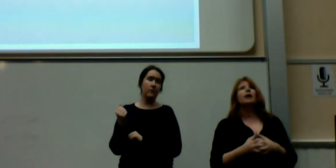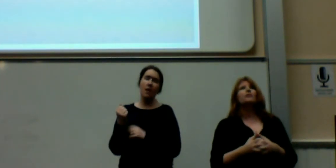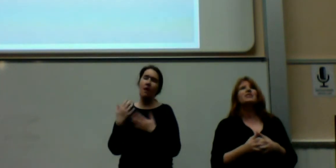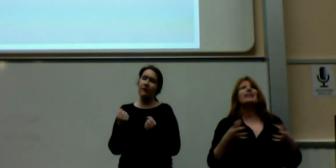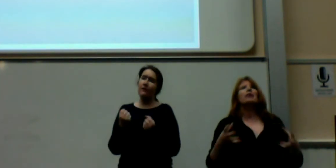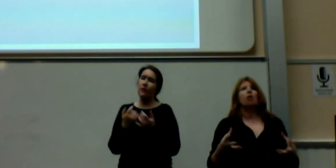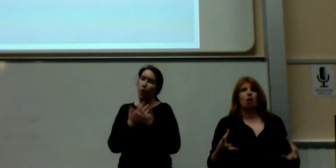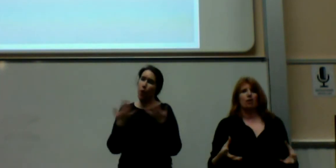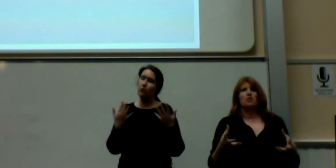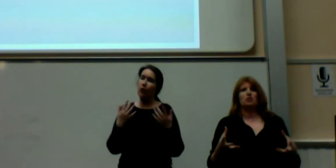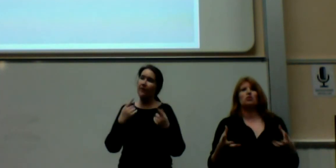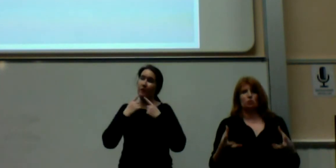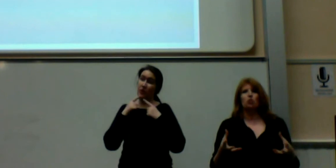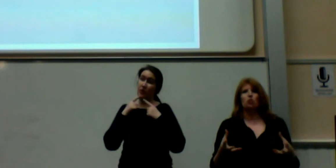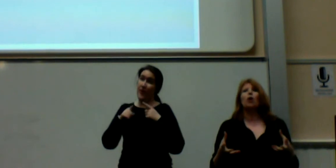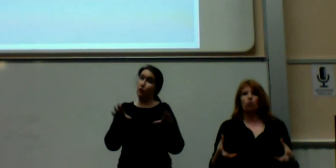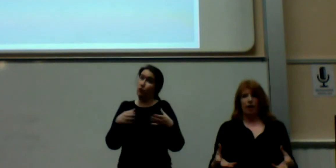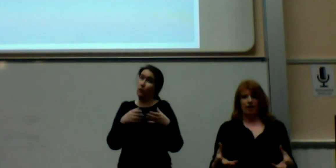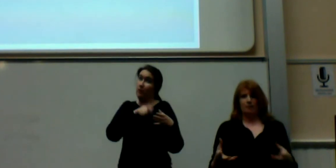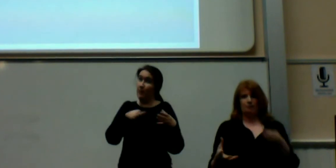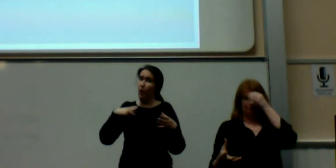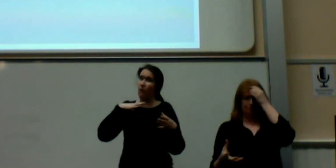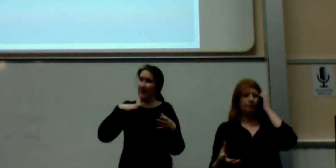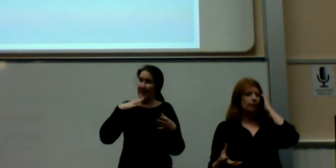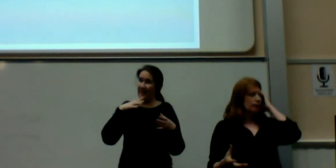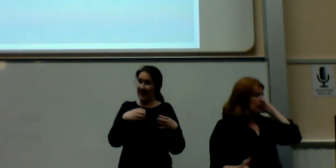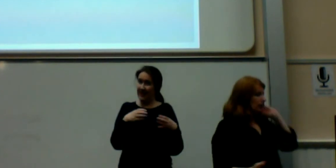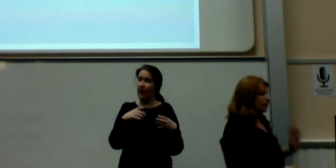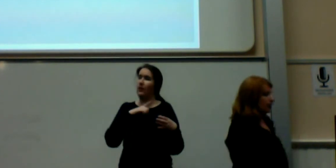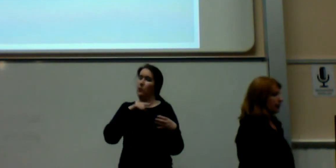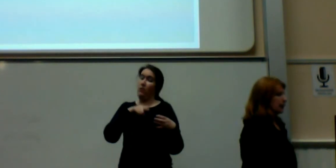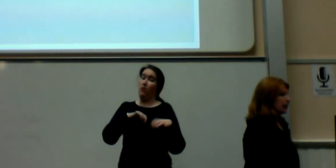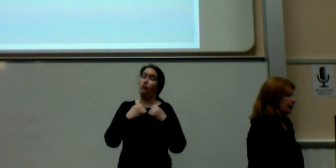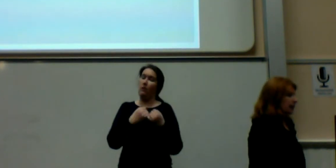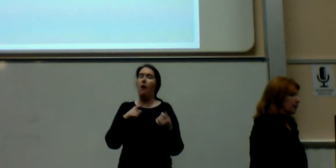quite a lot of data on this group already.